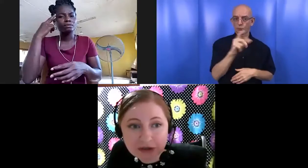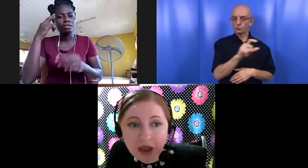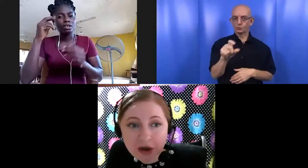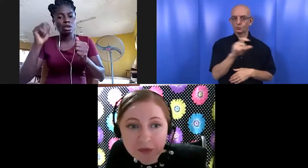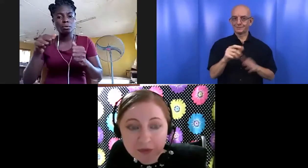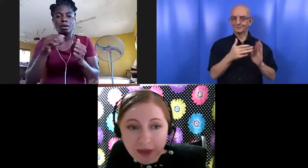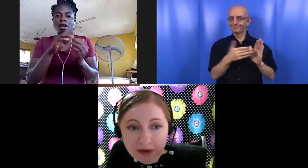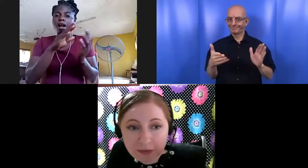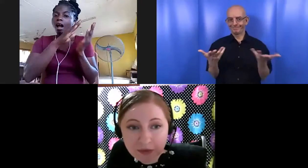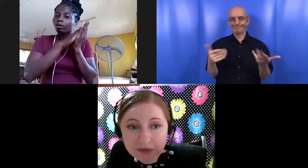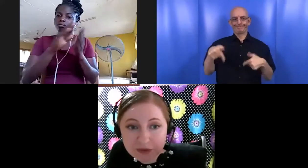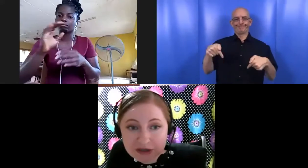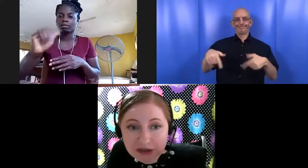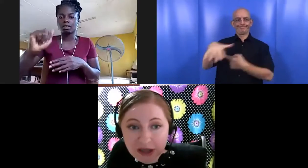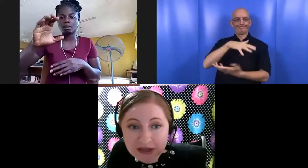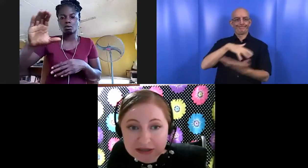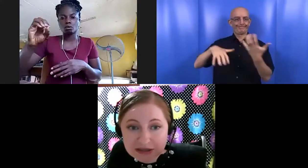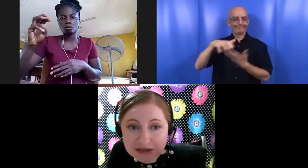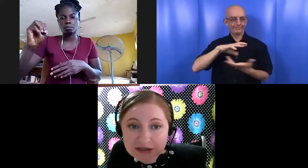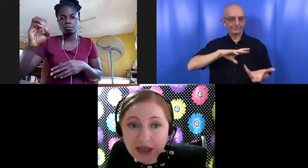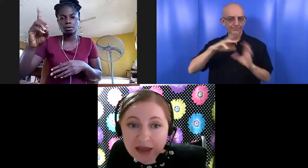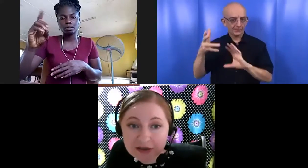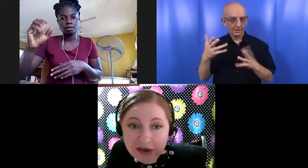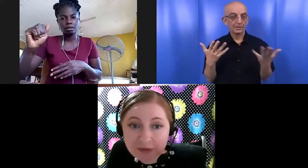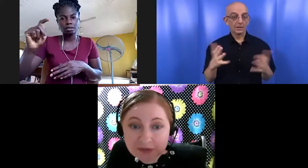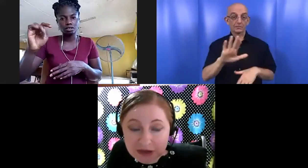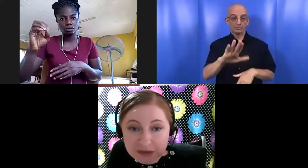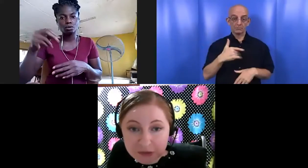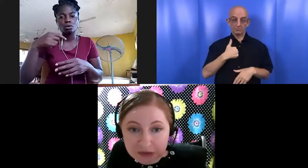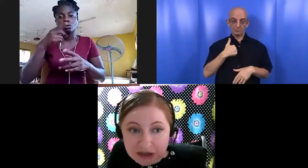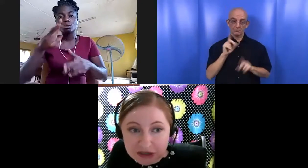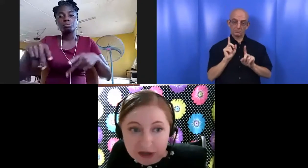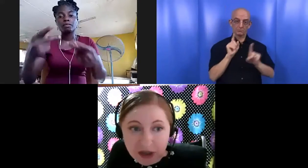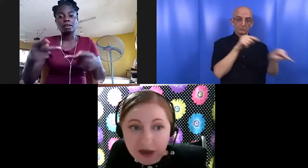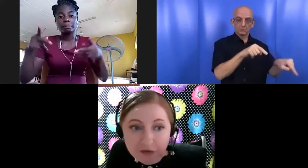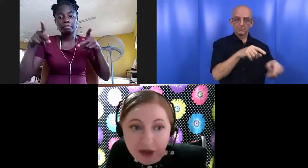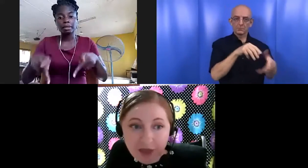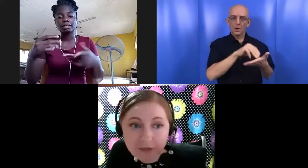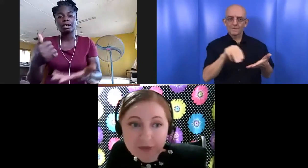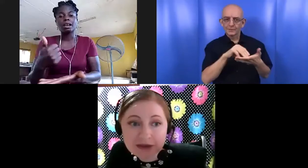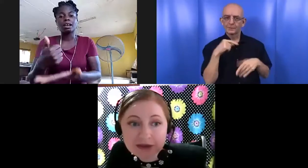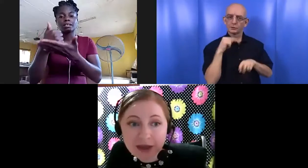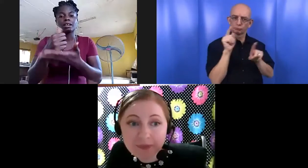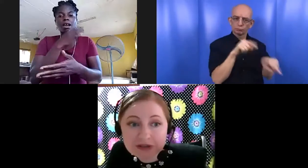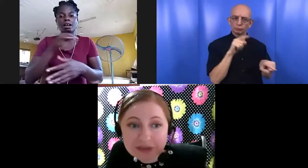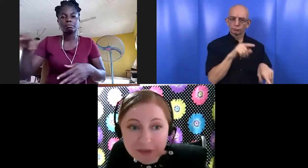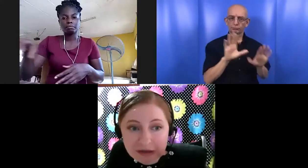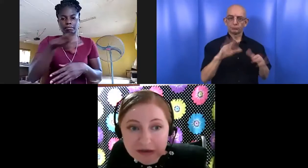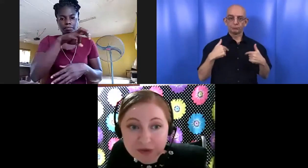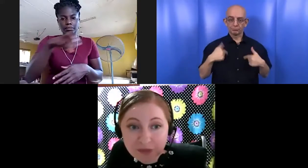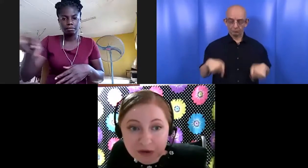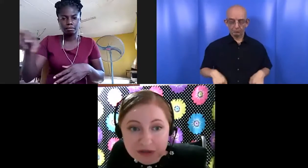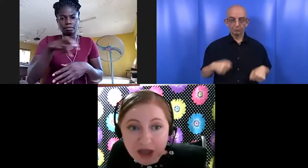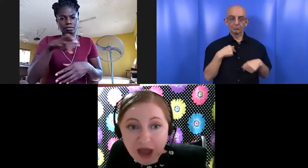person who provided me with personal assistance and transportation. For approximately